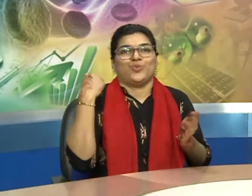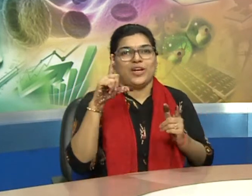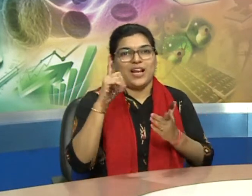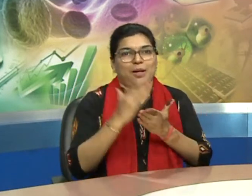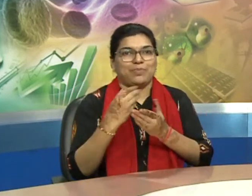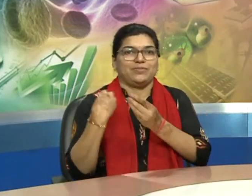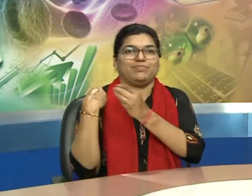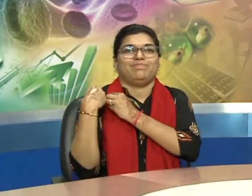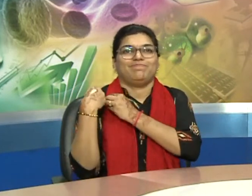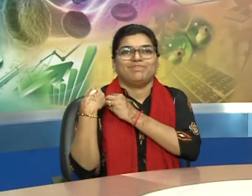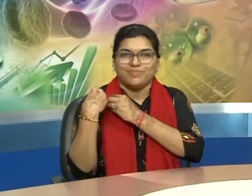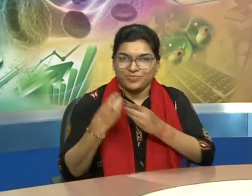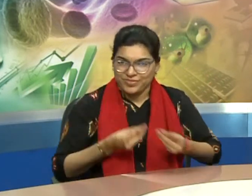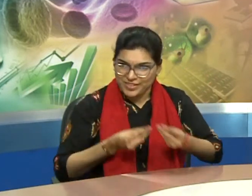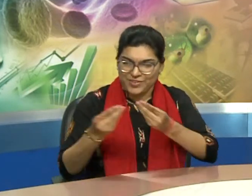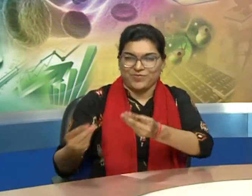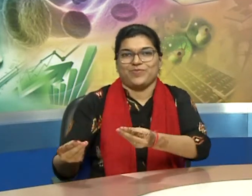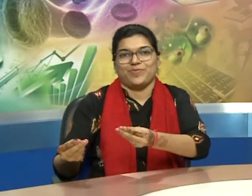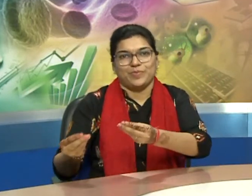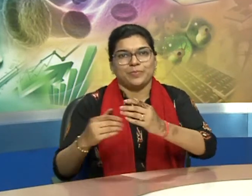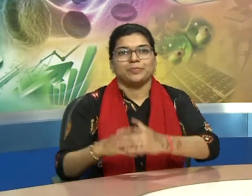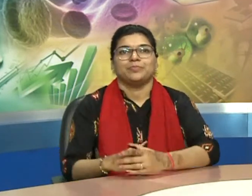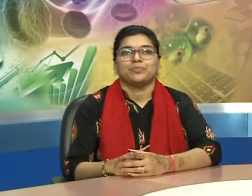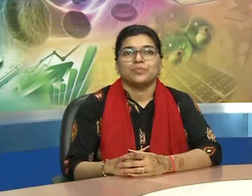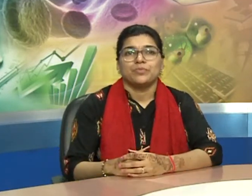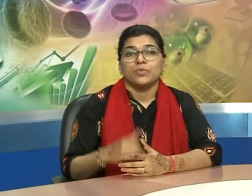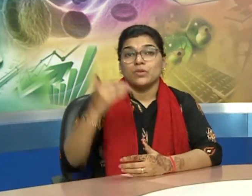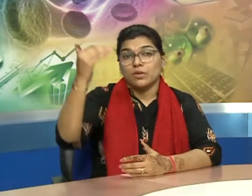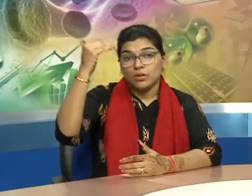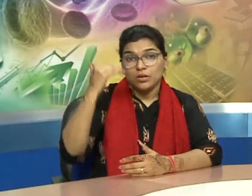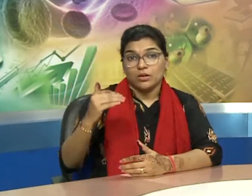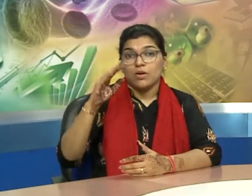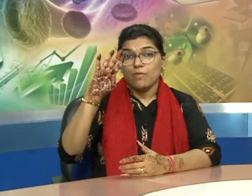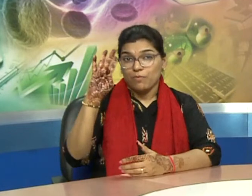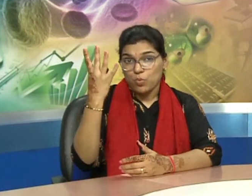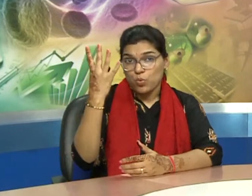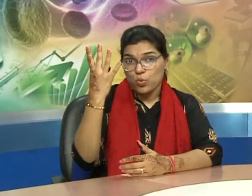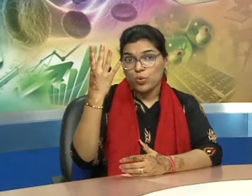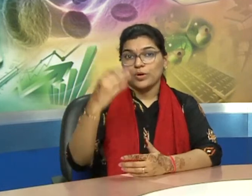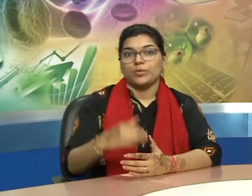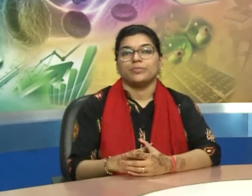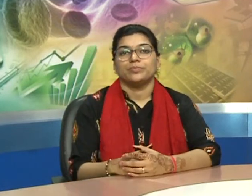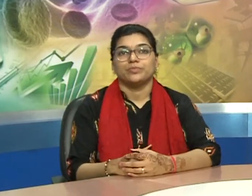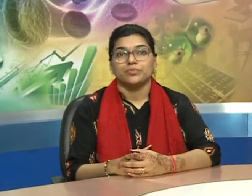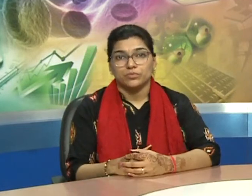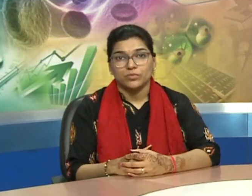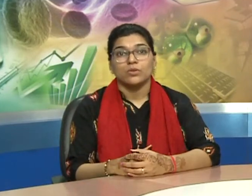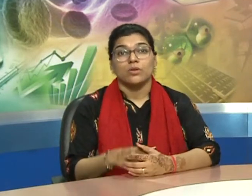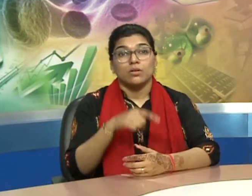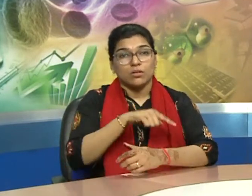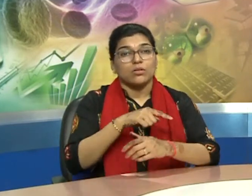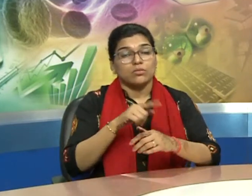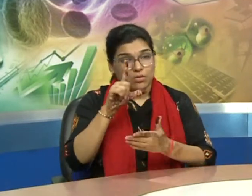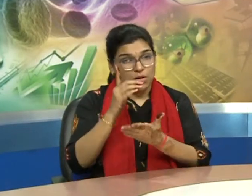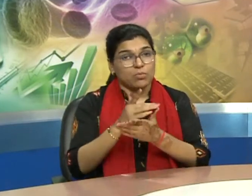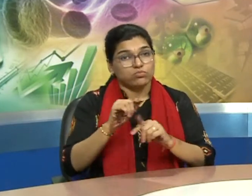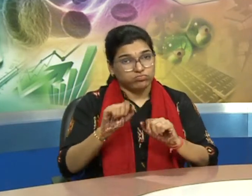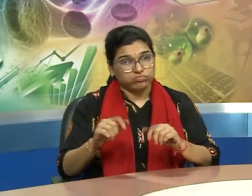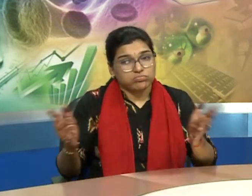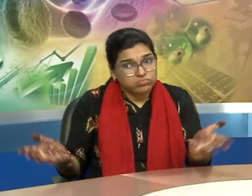if anyone asks them for a particular information, they can provide that information to them as soon as